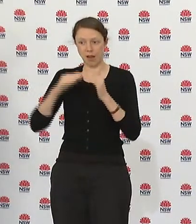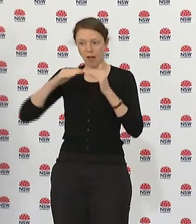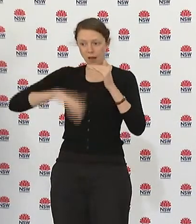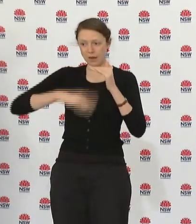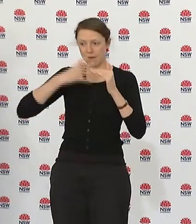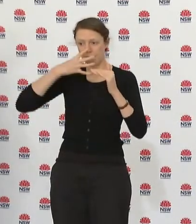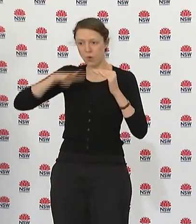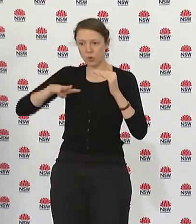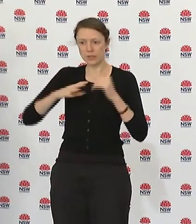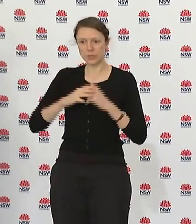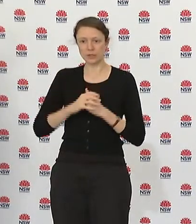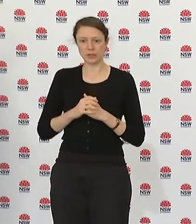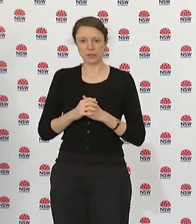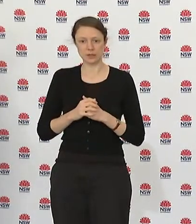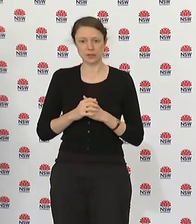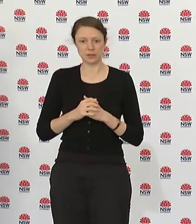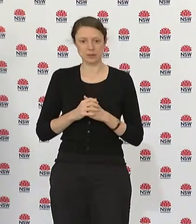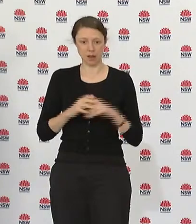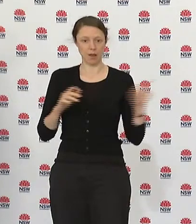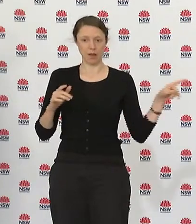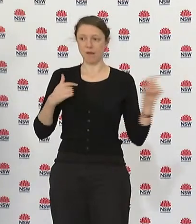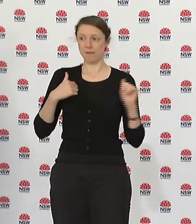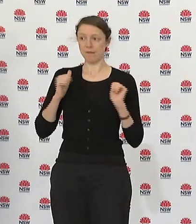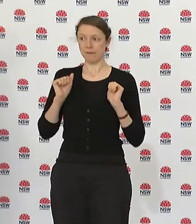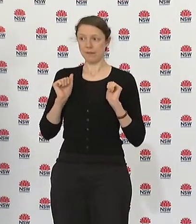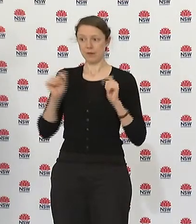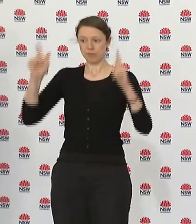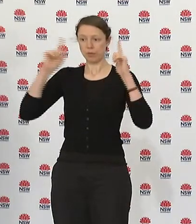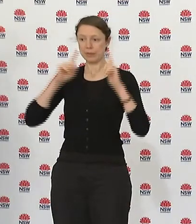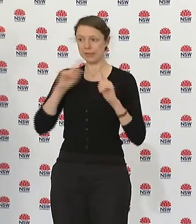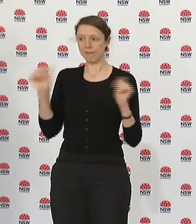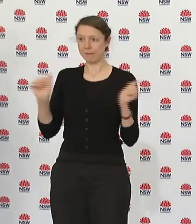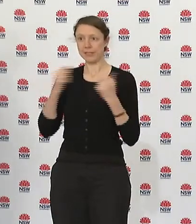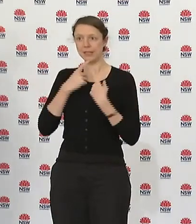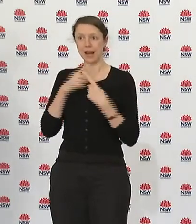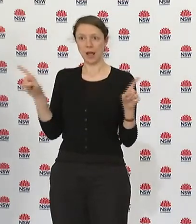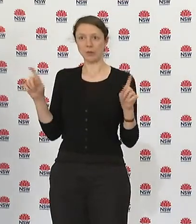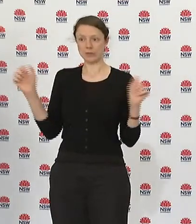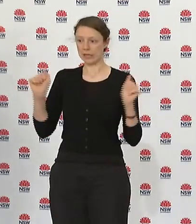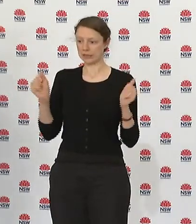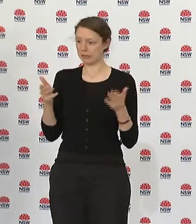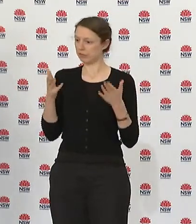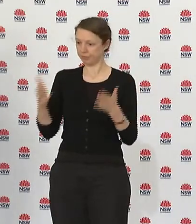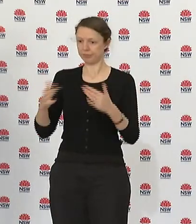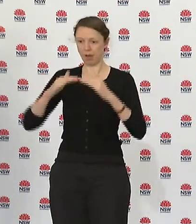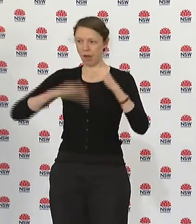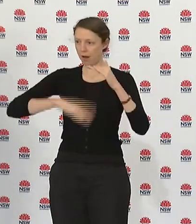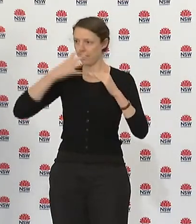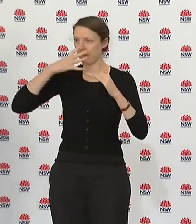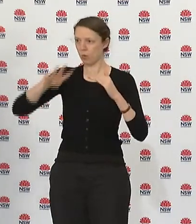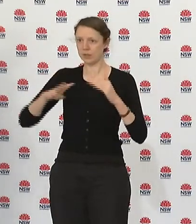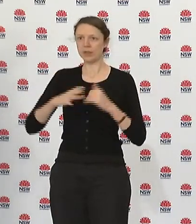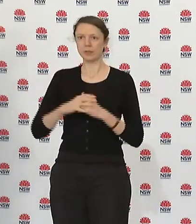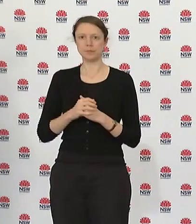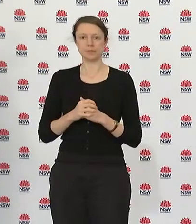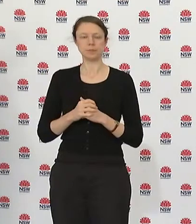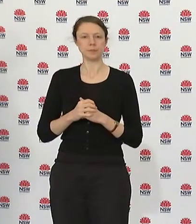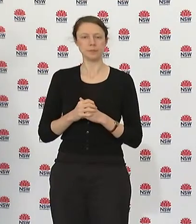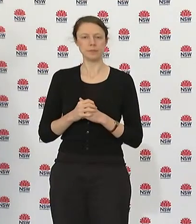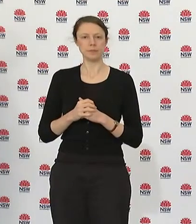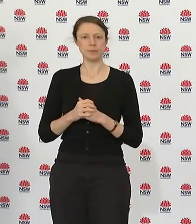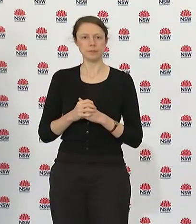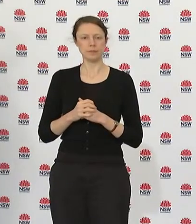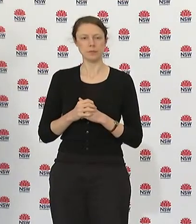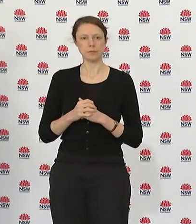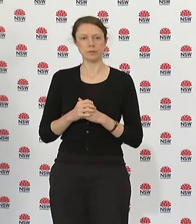We've got information. Can I just explain? The Premier did say that a little while ago, but so we say a lot, so I appreciate sometimes so. But